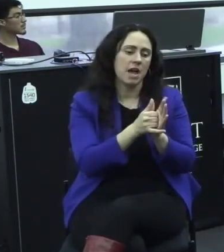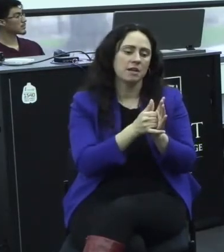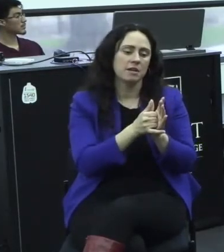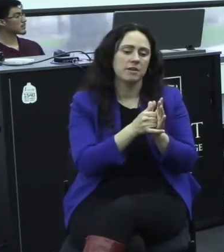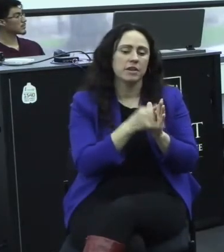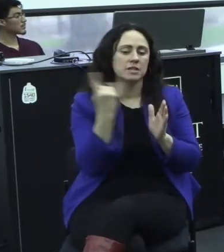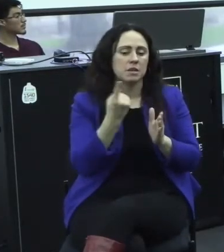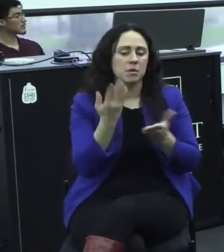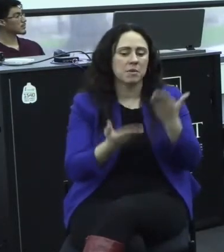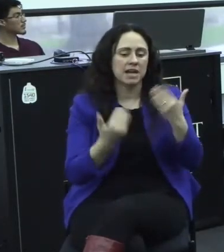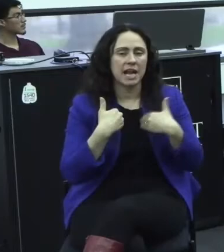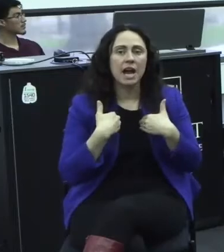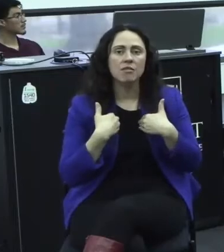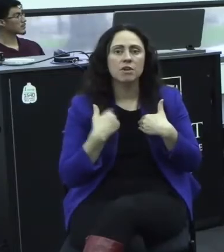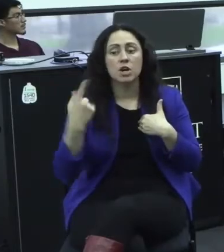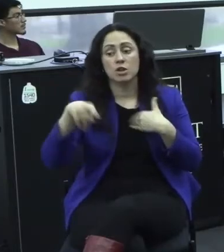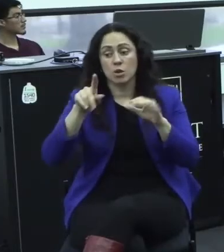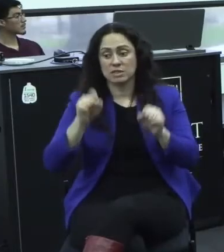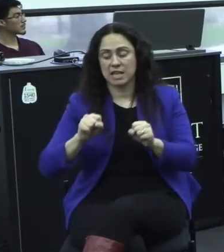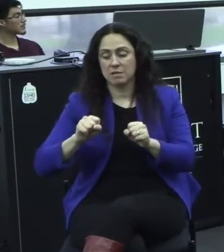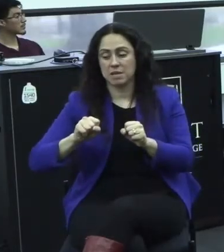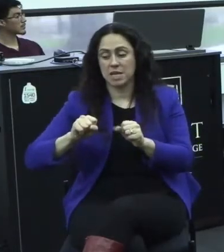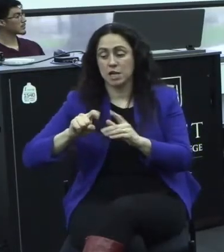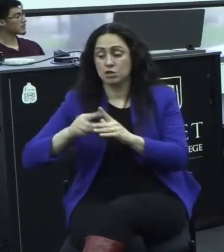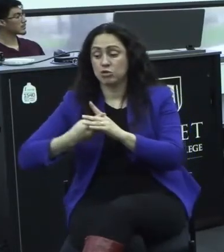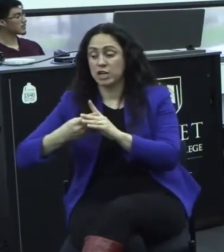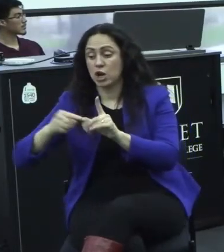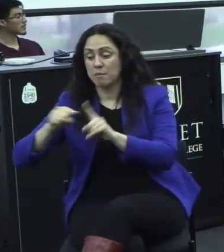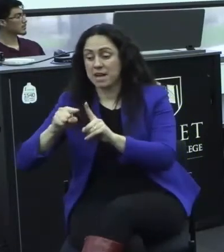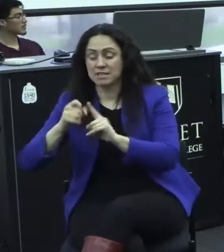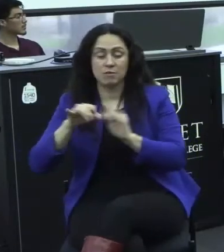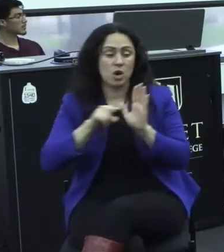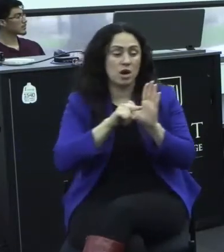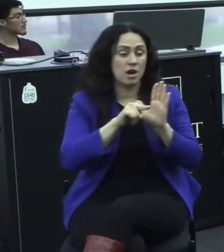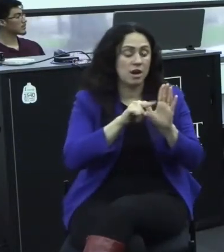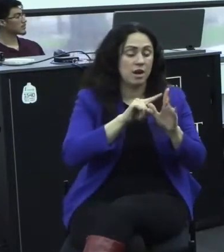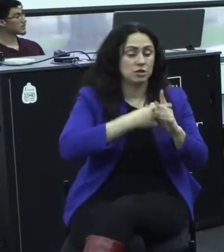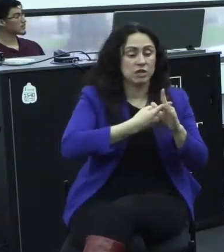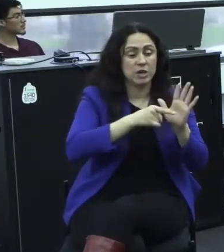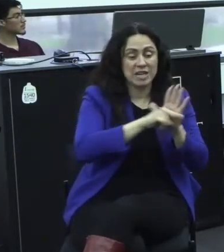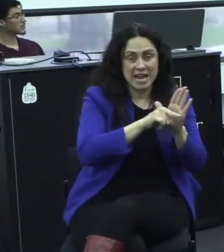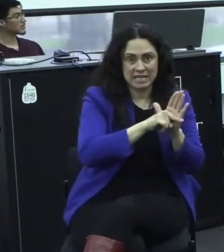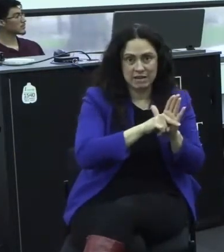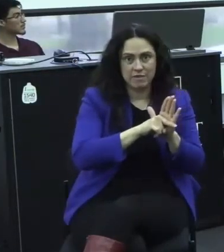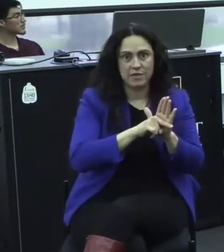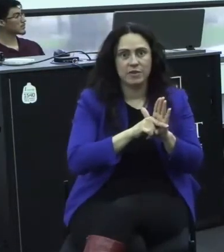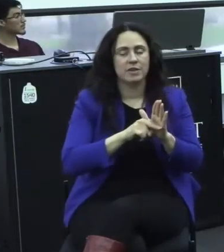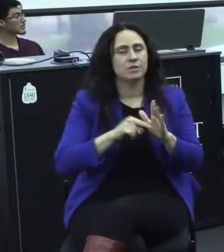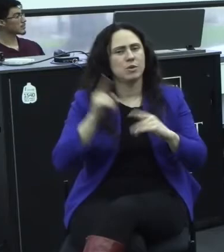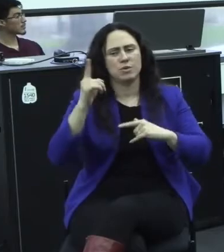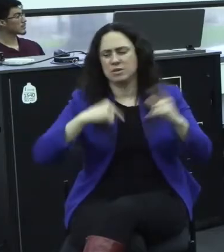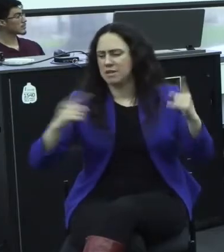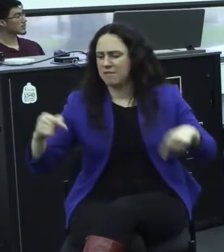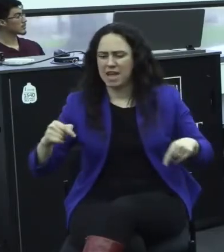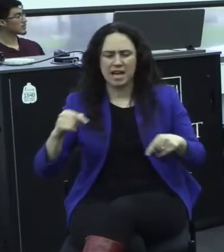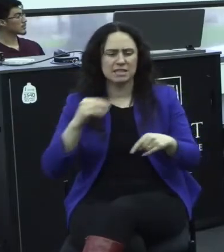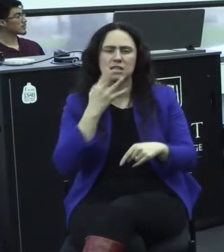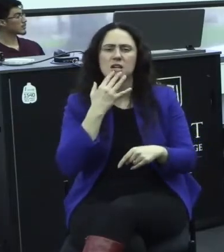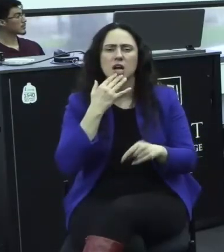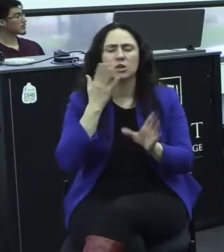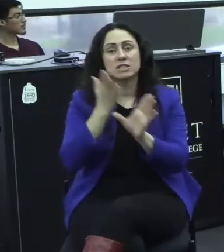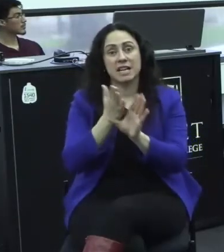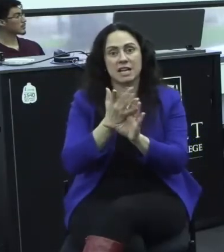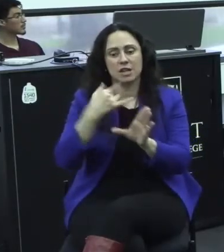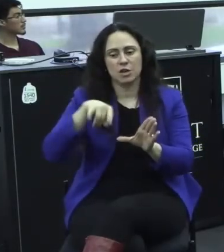that somebody might have, those can be trigger, positive or negative triggers. So there's a vast color psychology that we go through